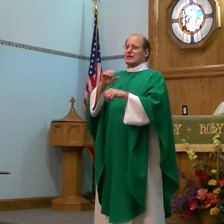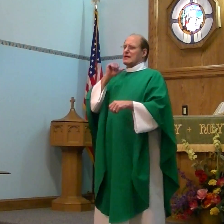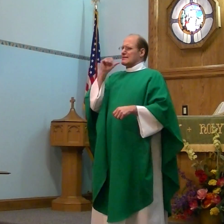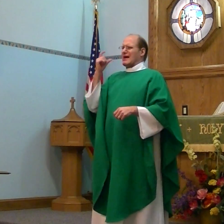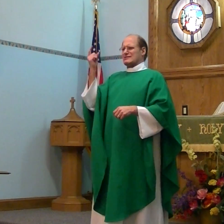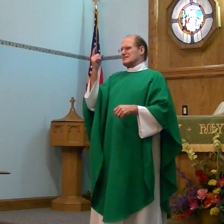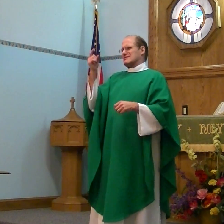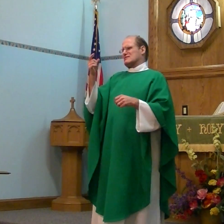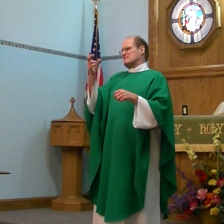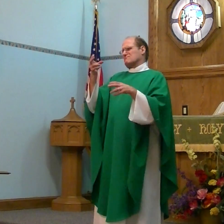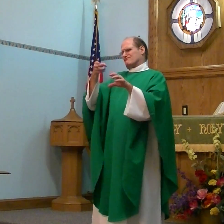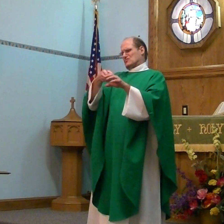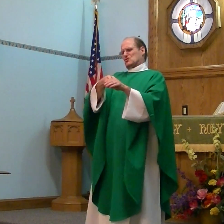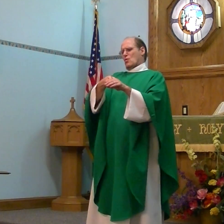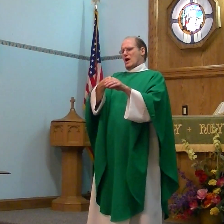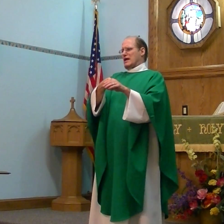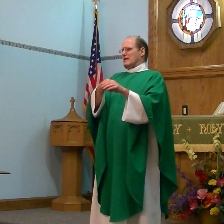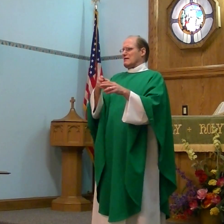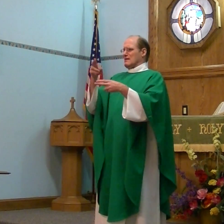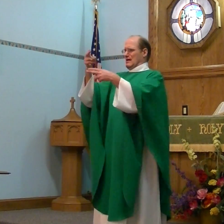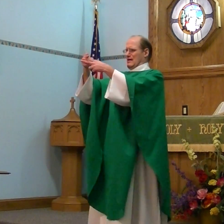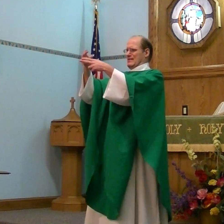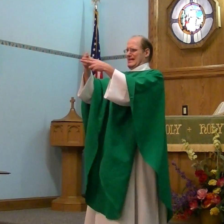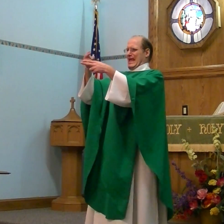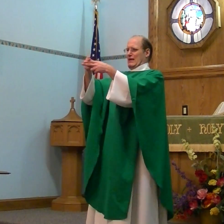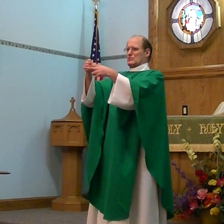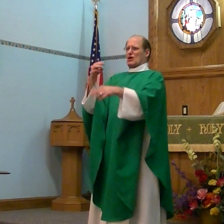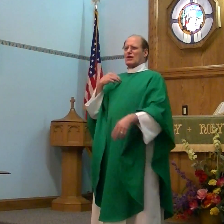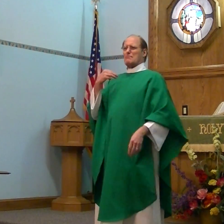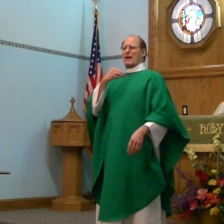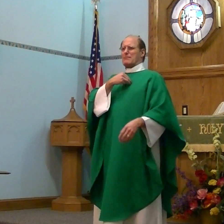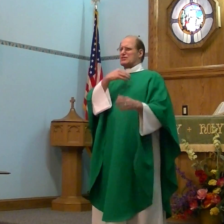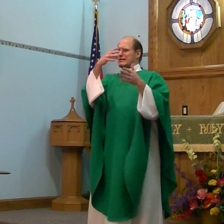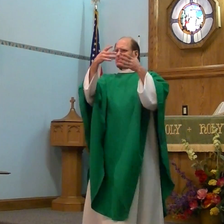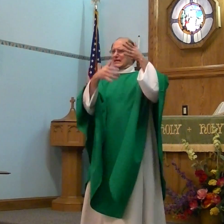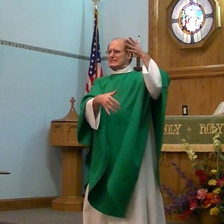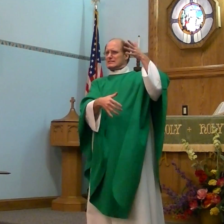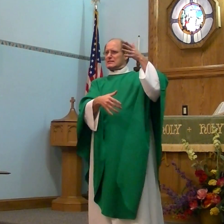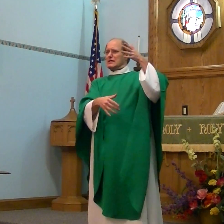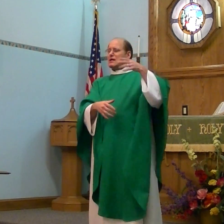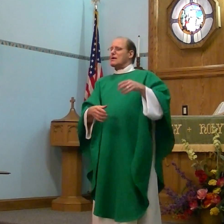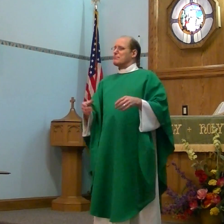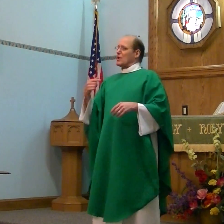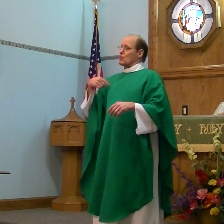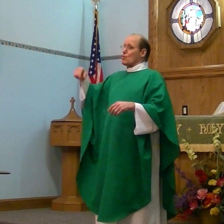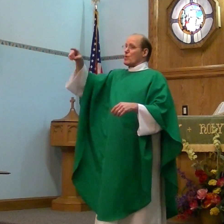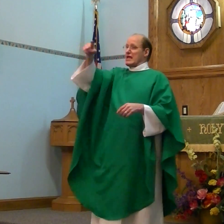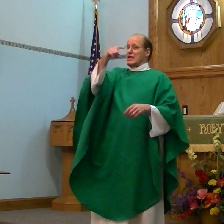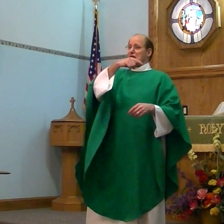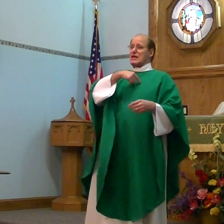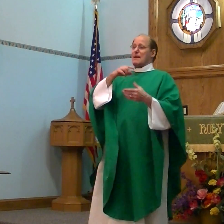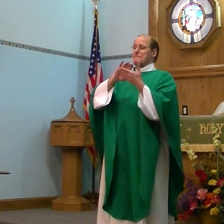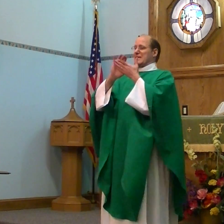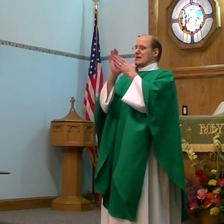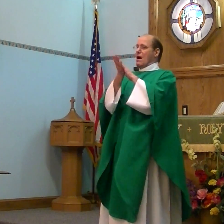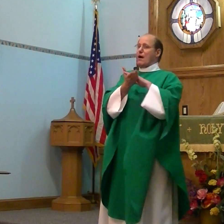not just join the names on a membership list, but we become